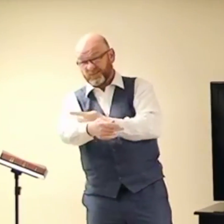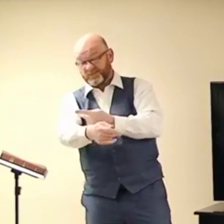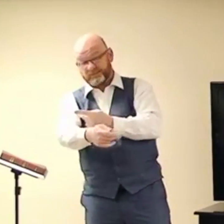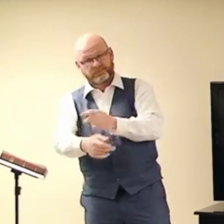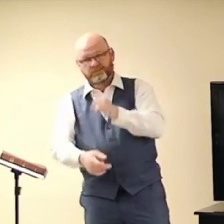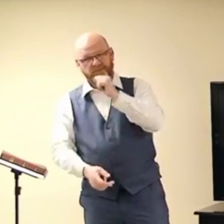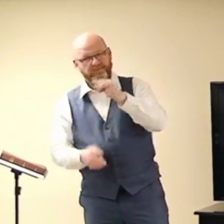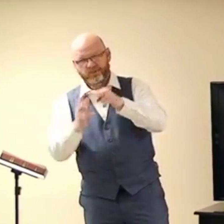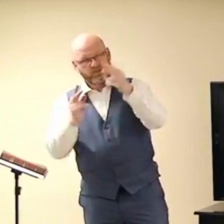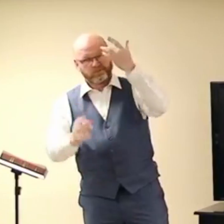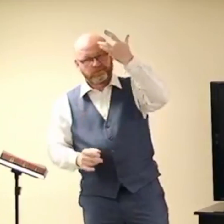and the sheep.